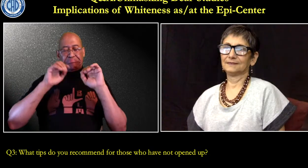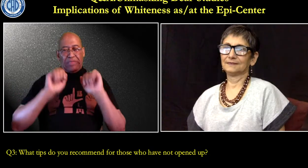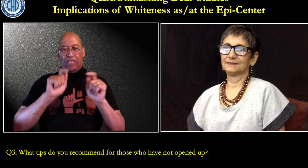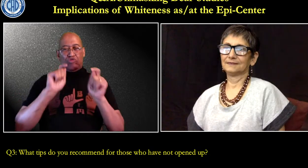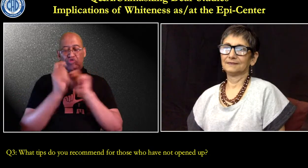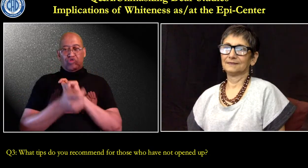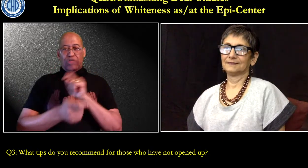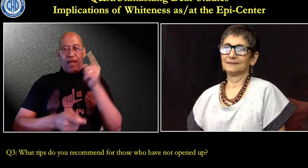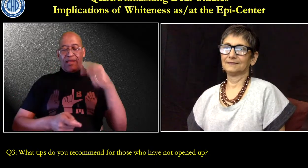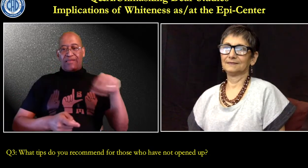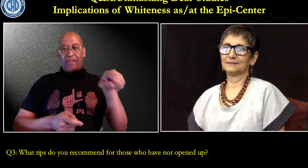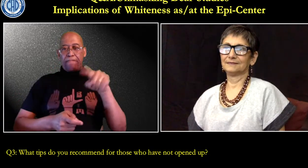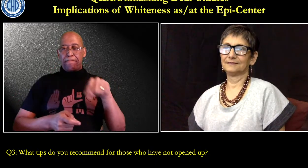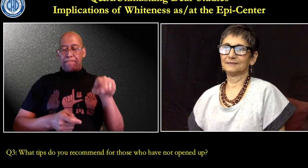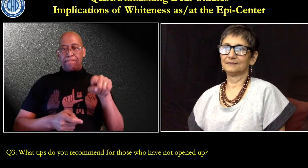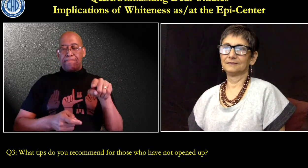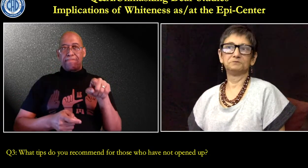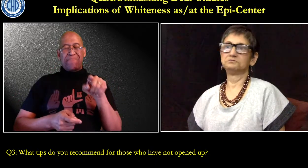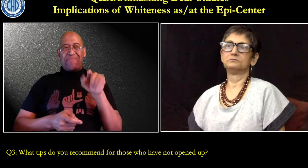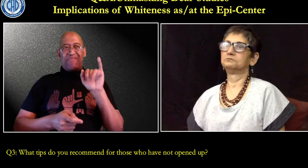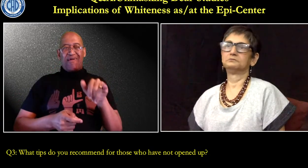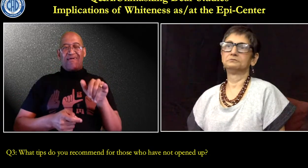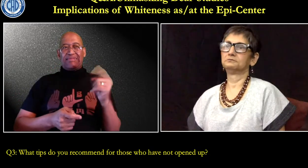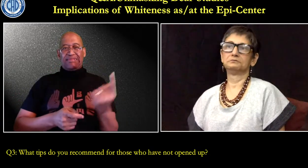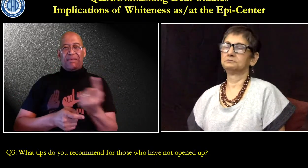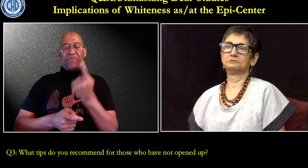I don't think